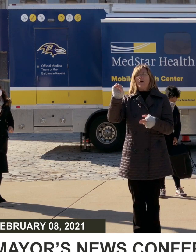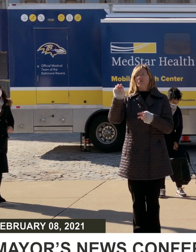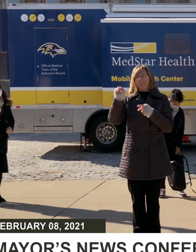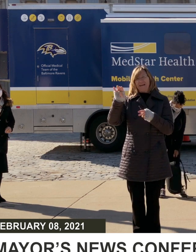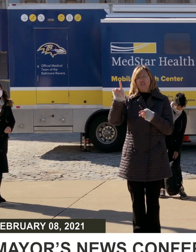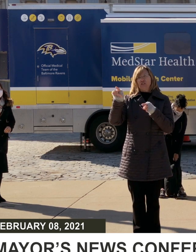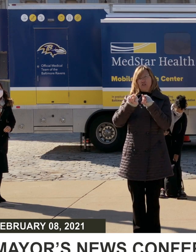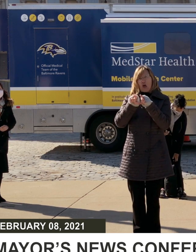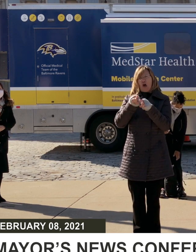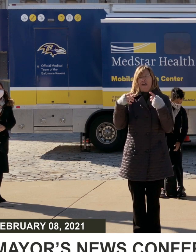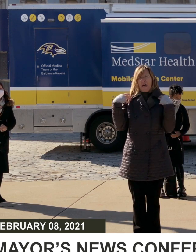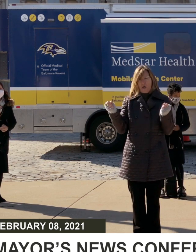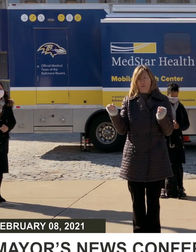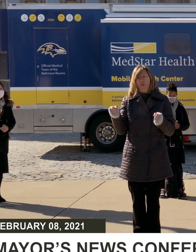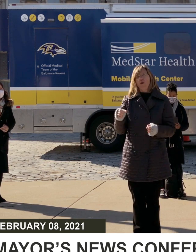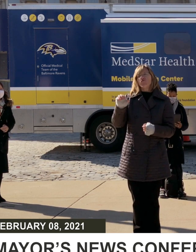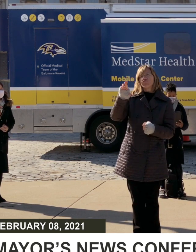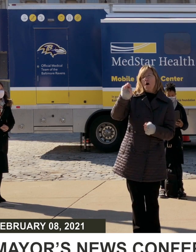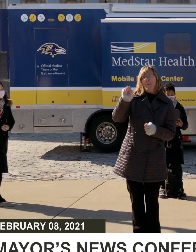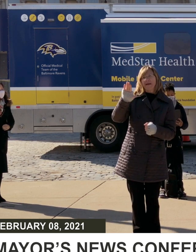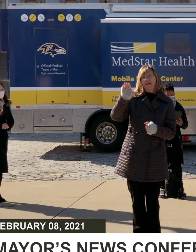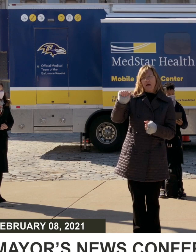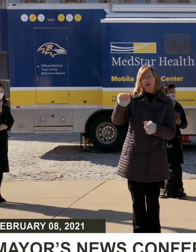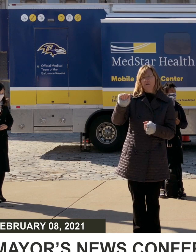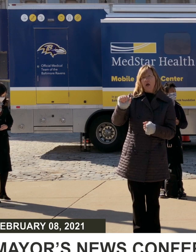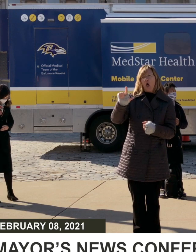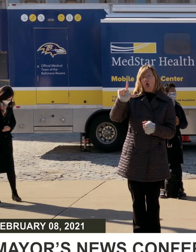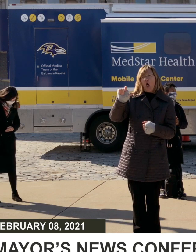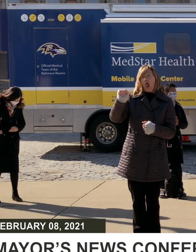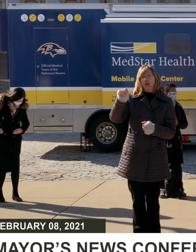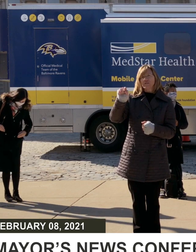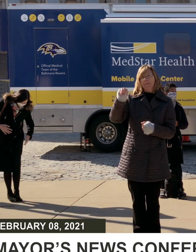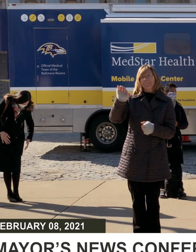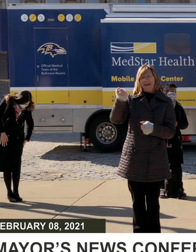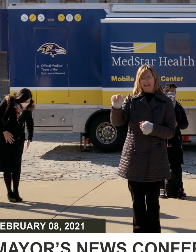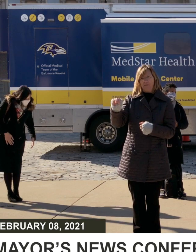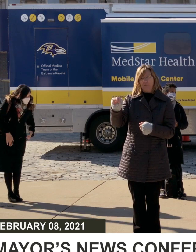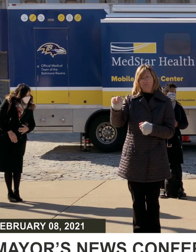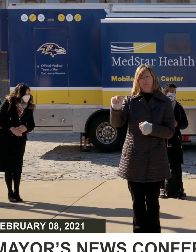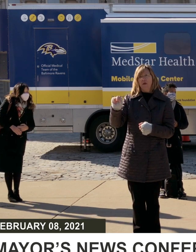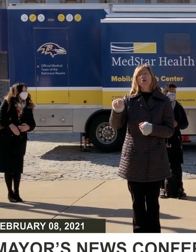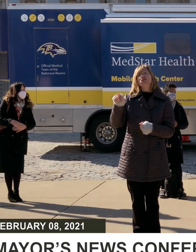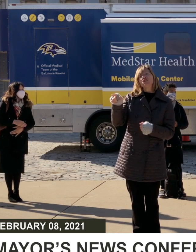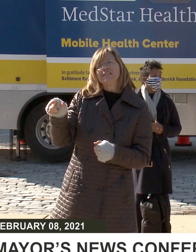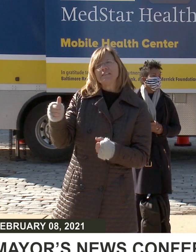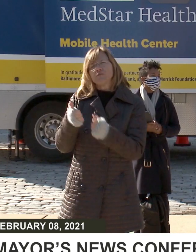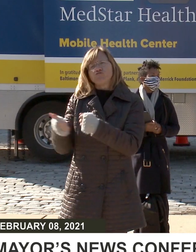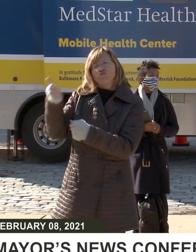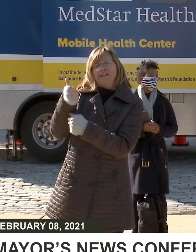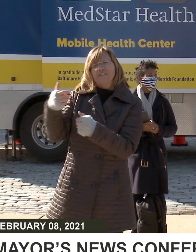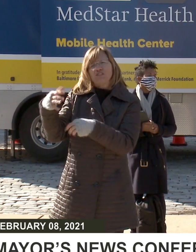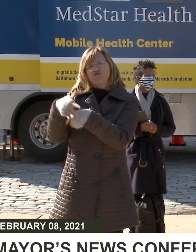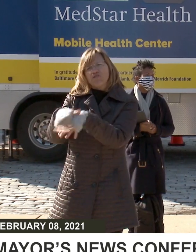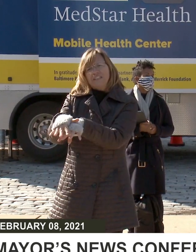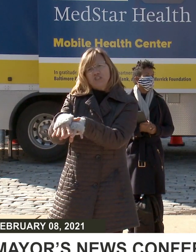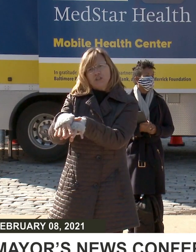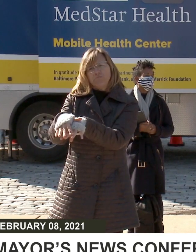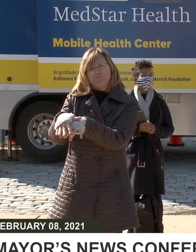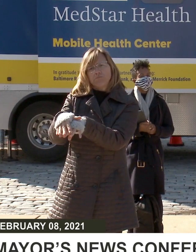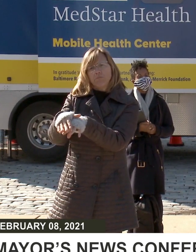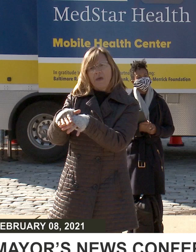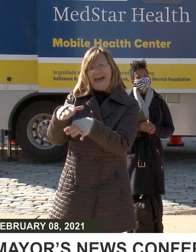Health, Rebecca Altman, LifeBridge Health's Vice President and Chief Integration Officer, Katie